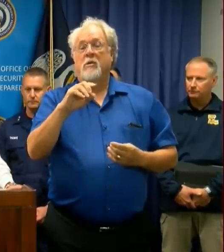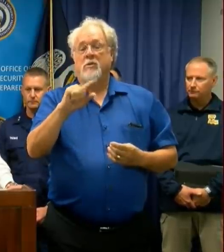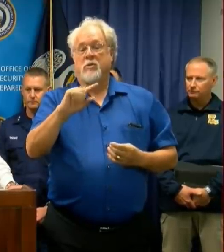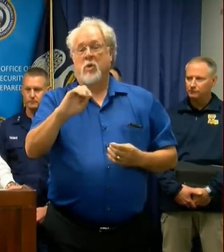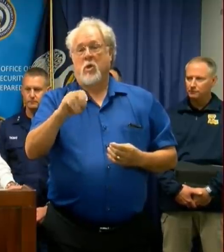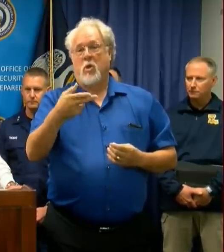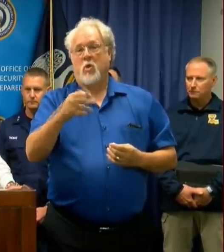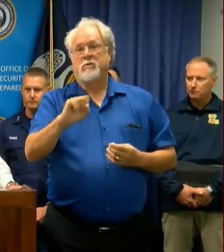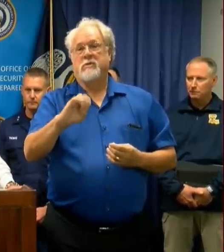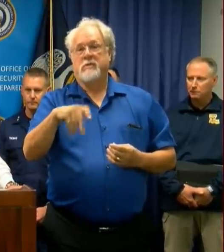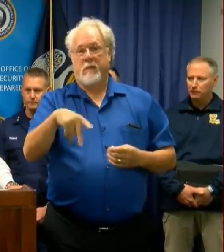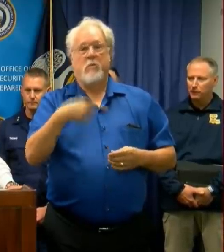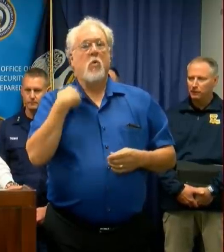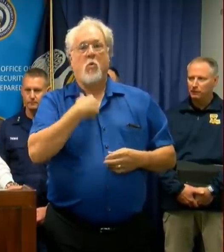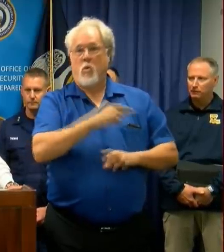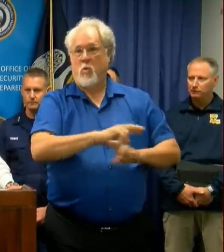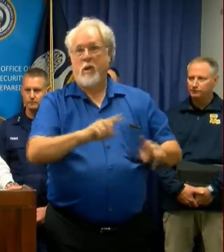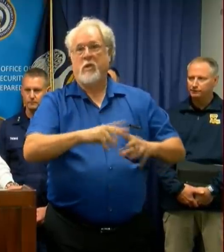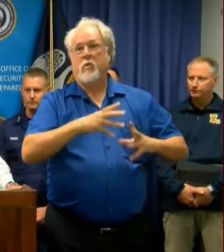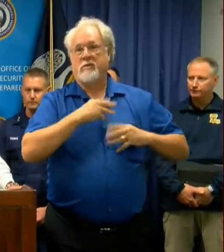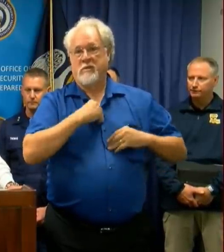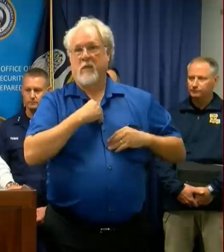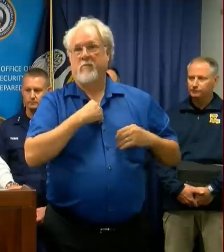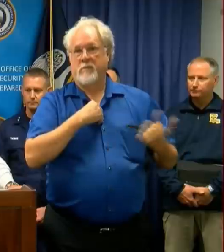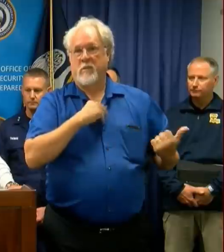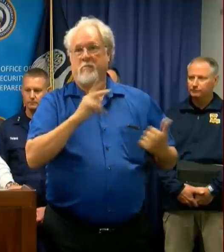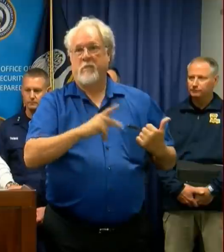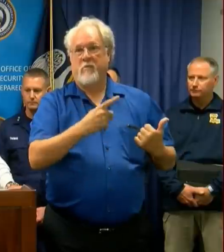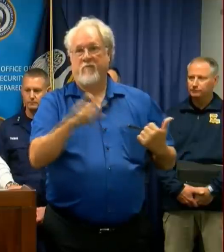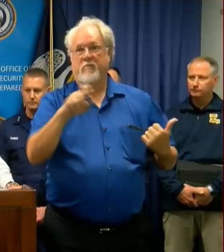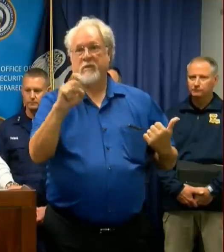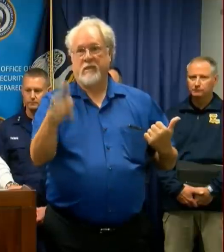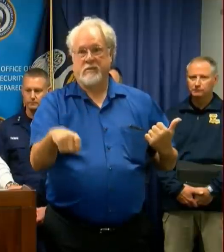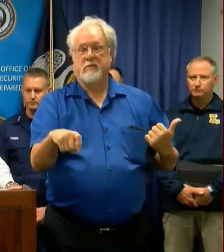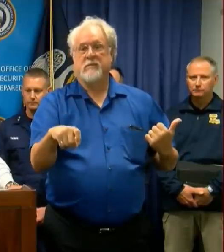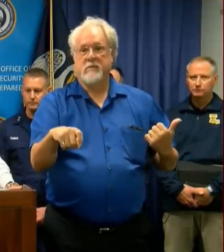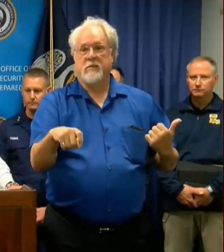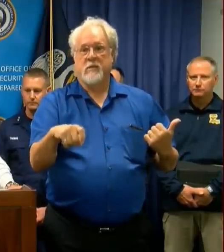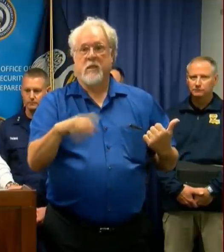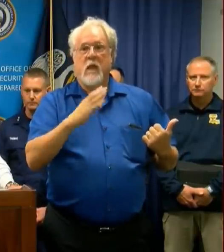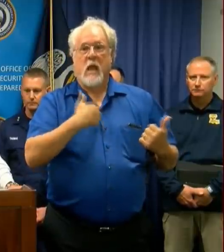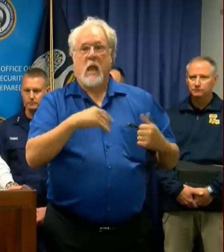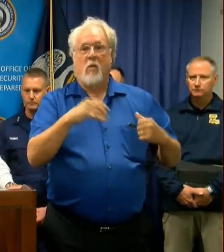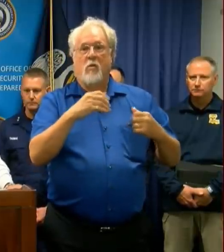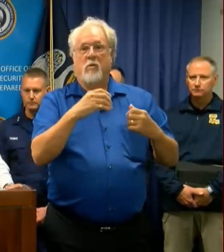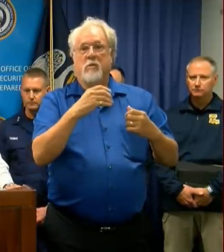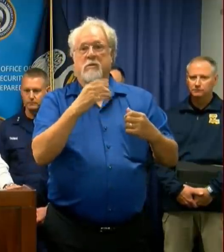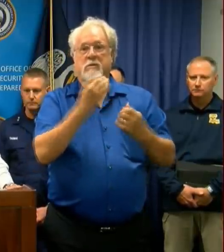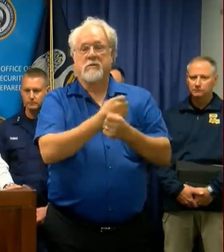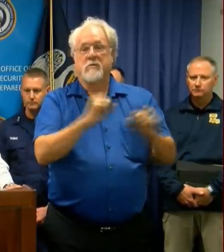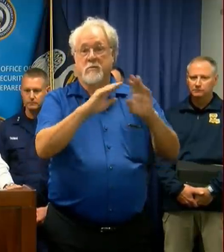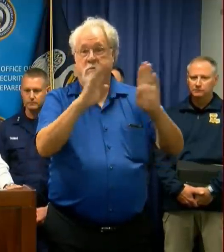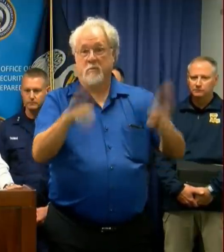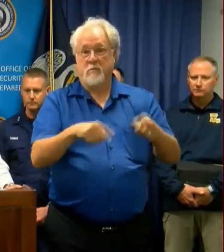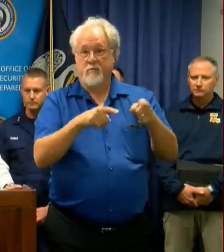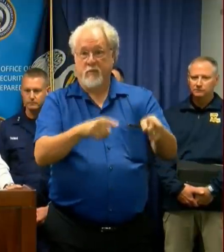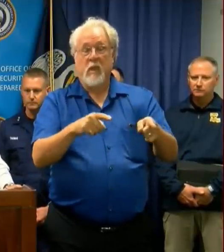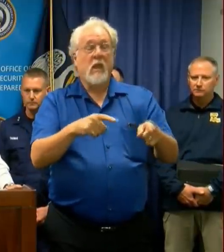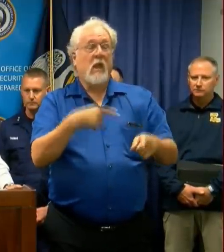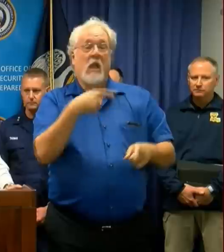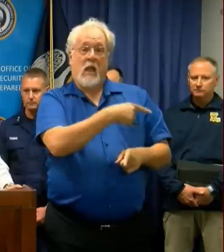Preparedness that we are prepared to accept folks from Texas in our shelters. I can tell you, going into the